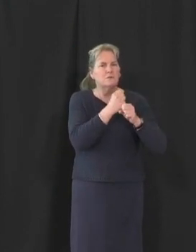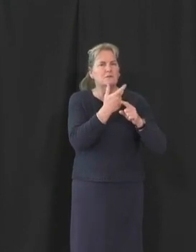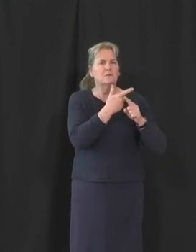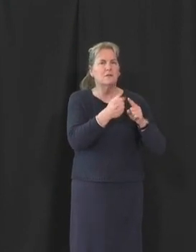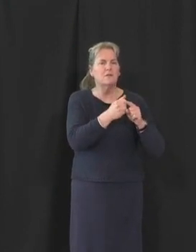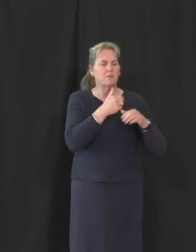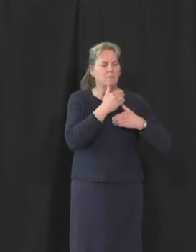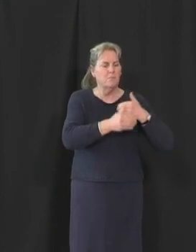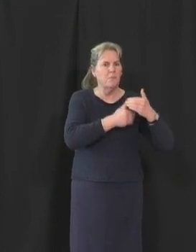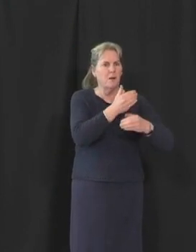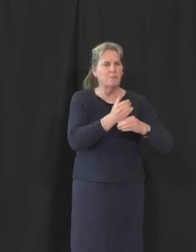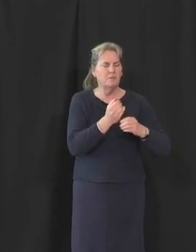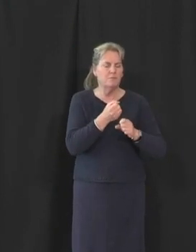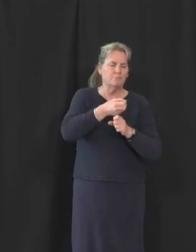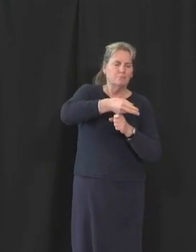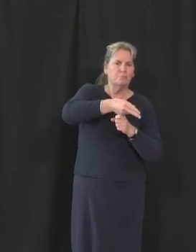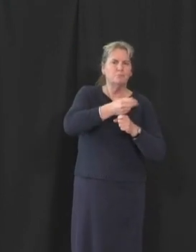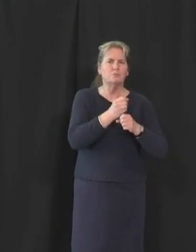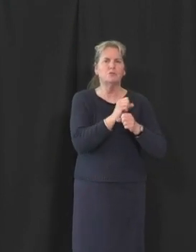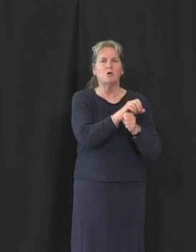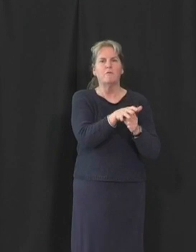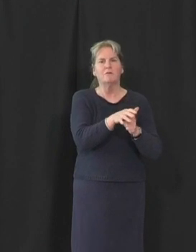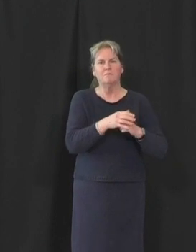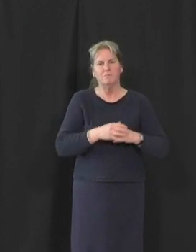the progress in the fight against the virus.